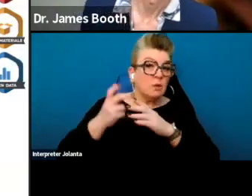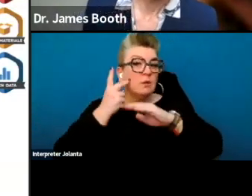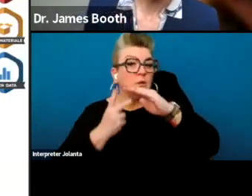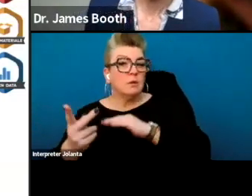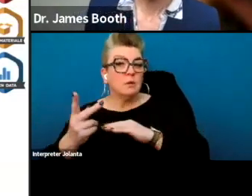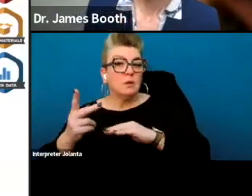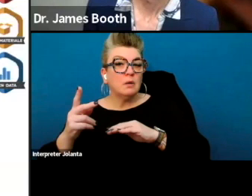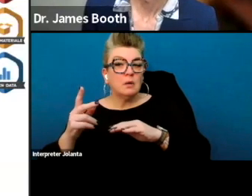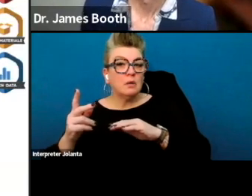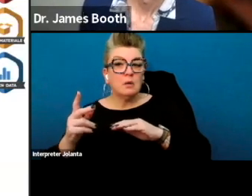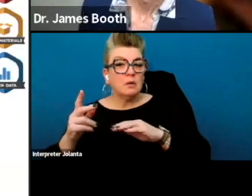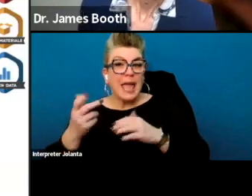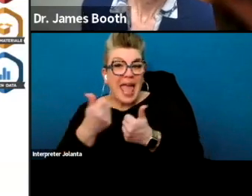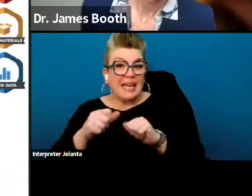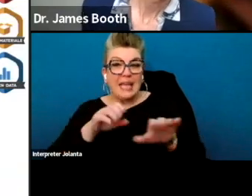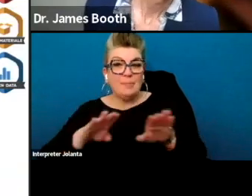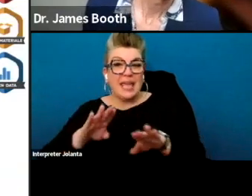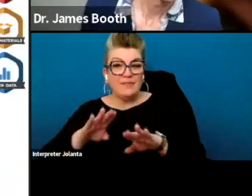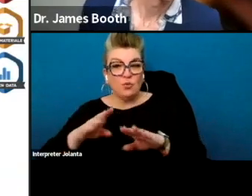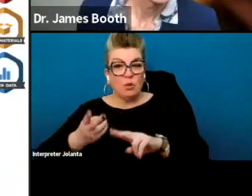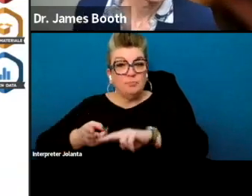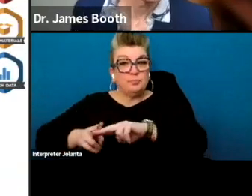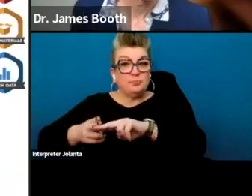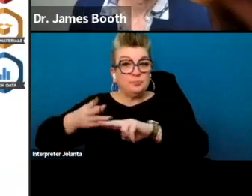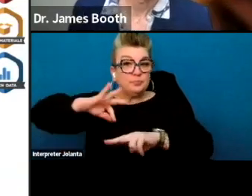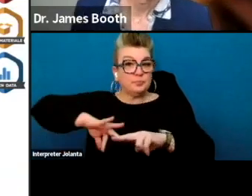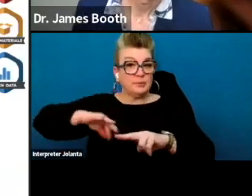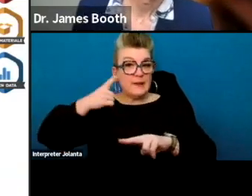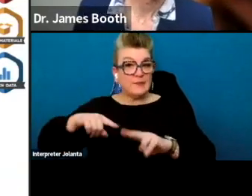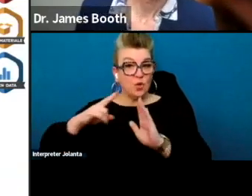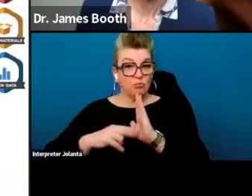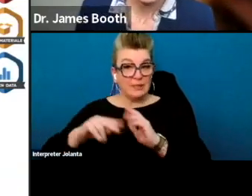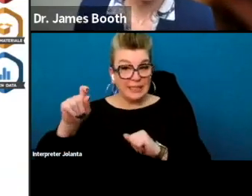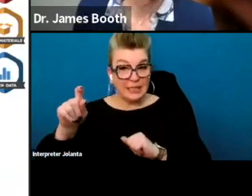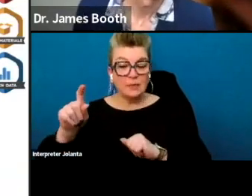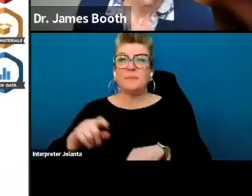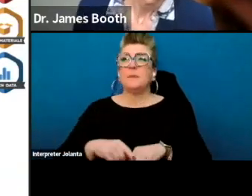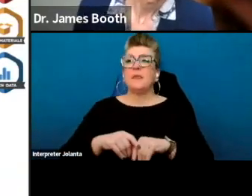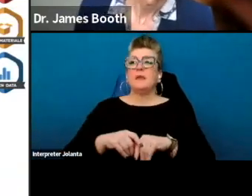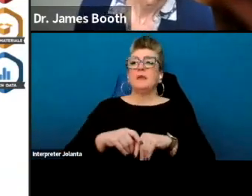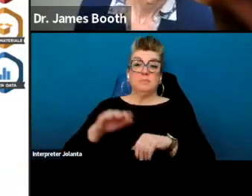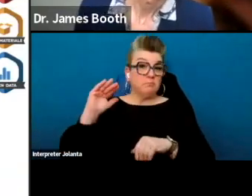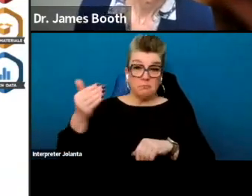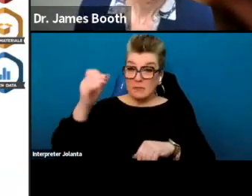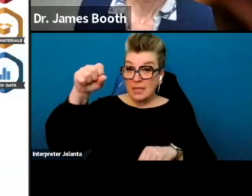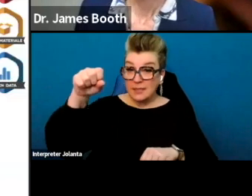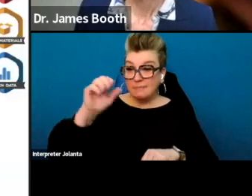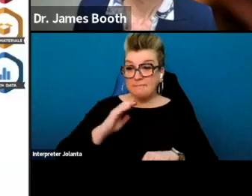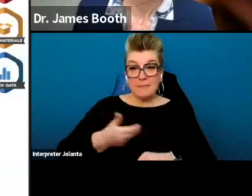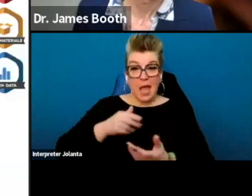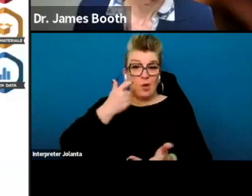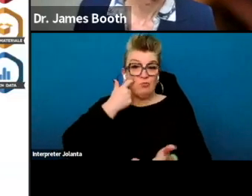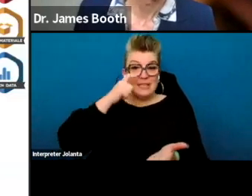behavioral reading gains. And we have a paper out showing that this is the case. So the